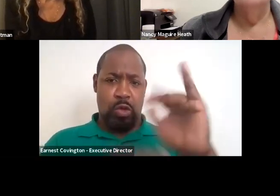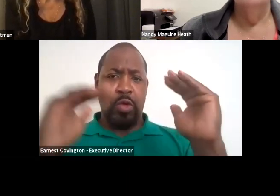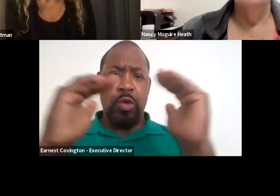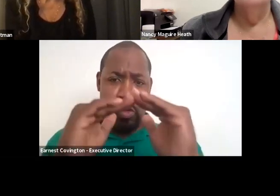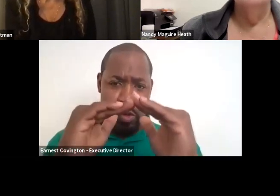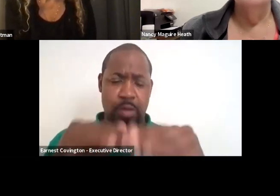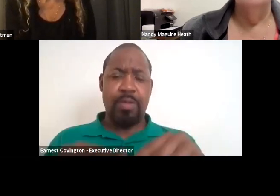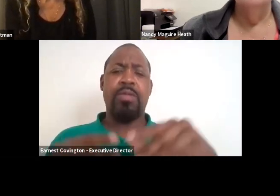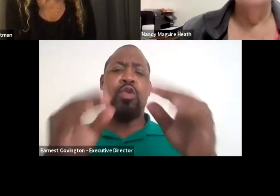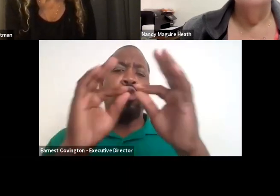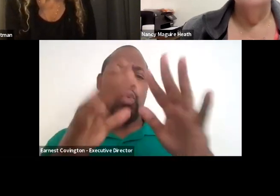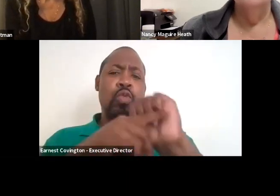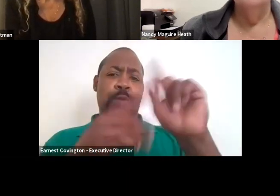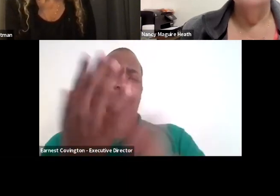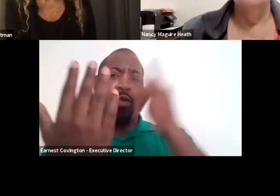Equity